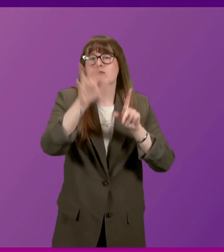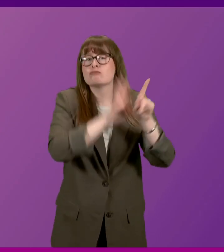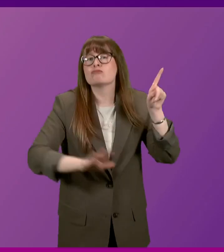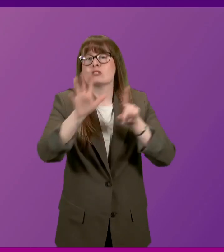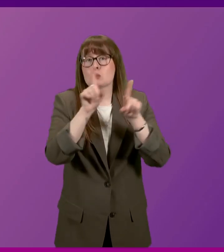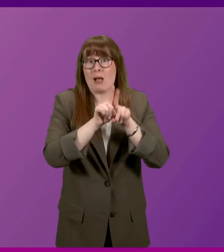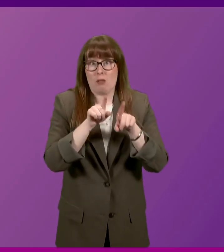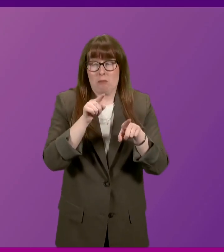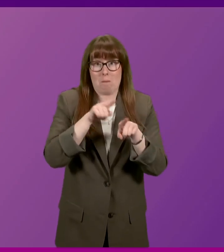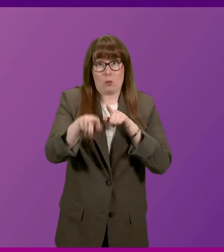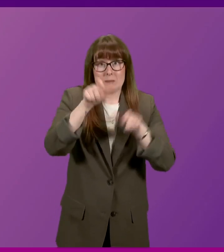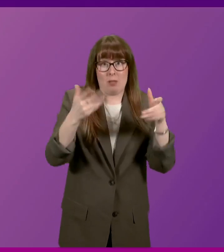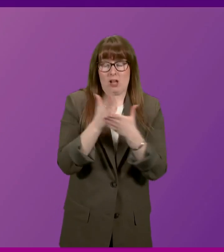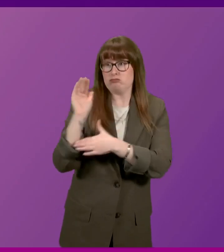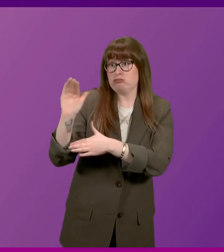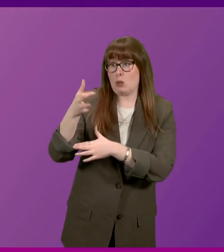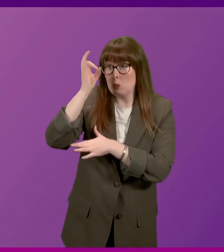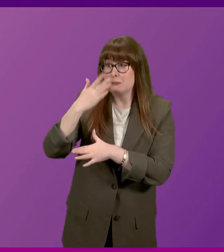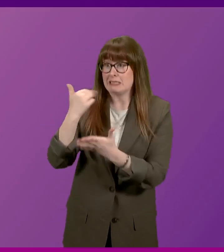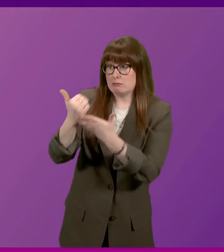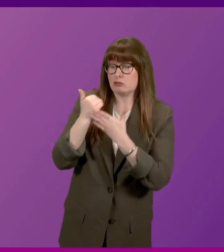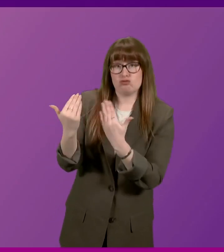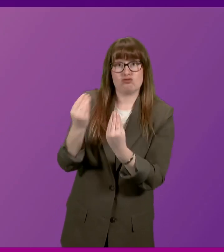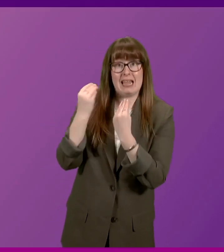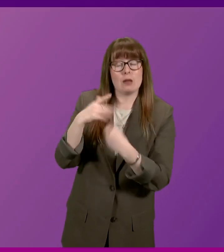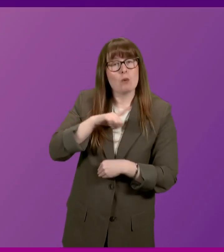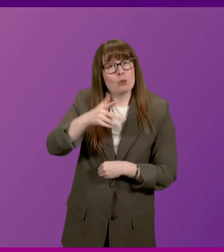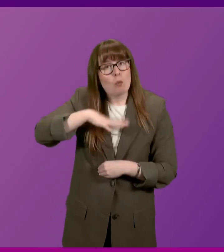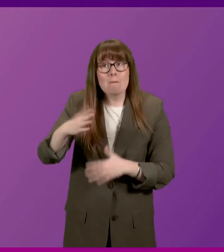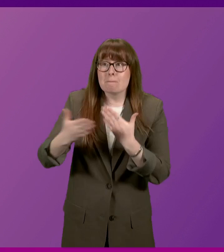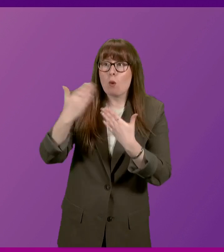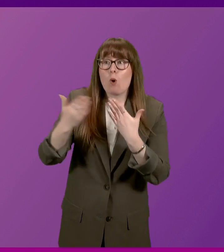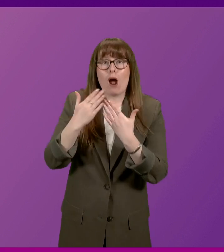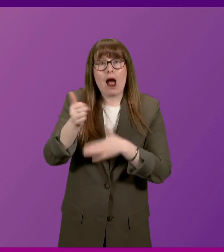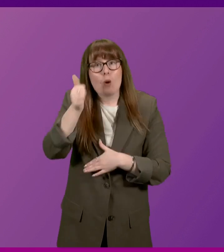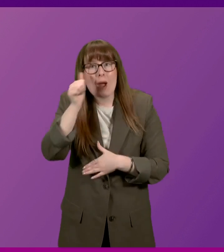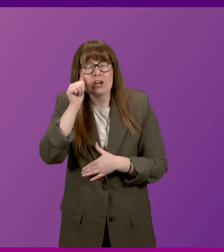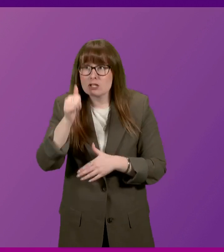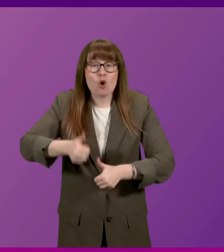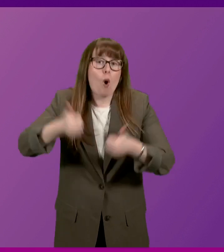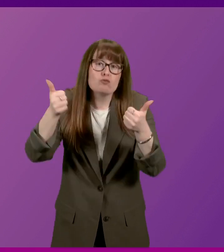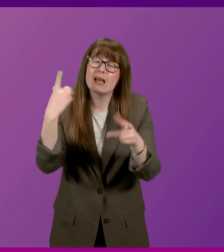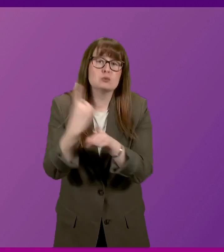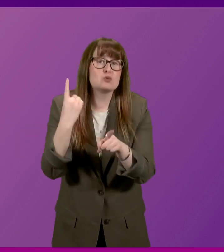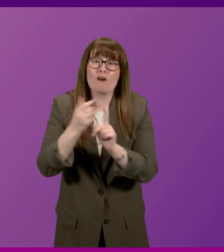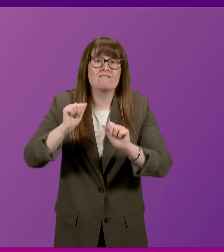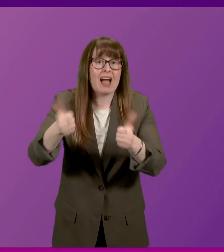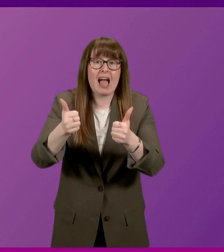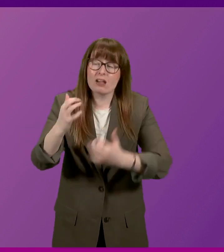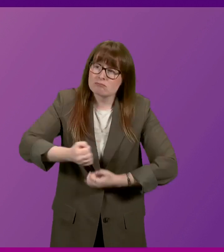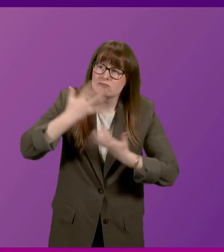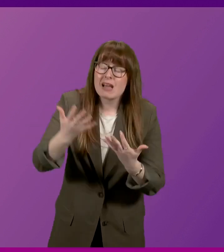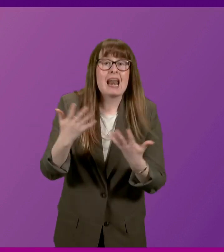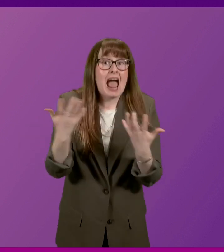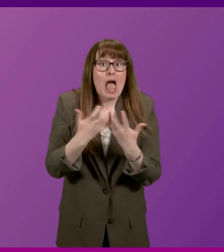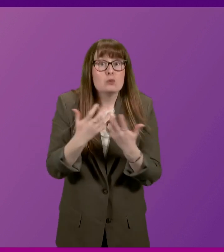people now reach out to her for training because we're trying to promote this idea of it's okay to talk about it, and these are some ways that you can